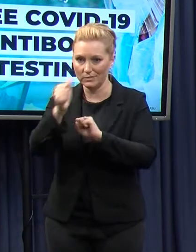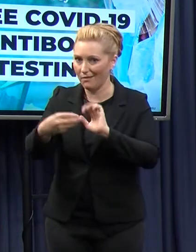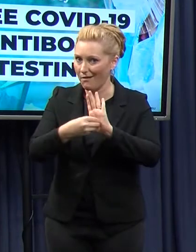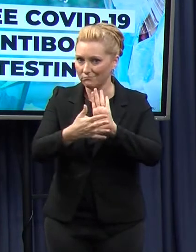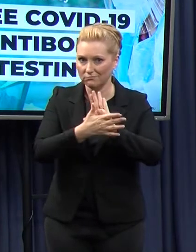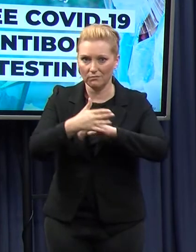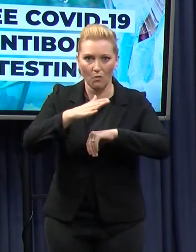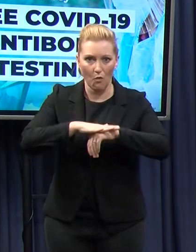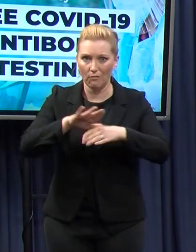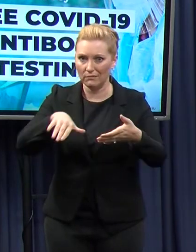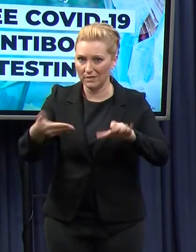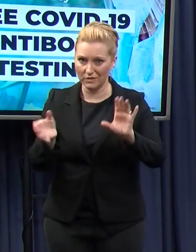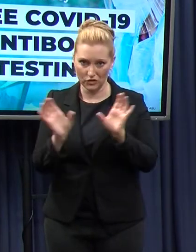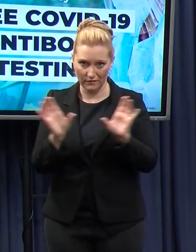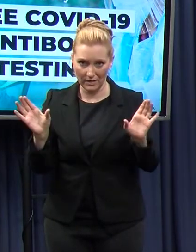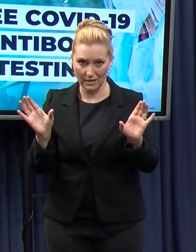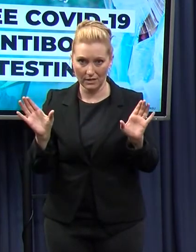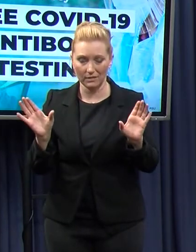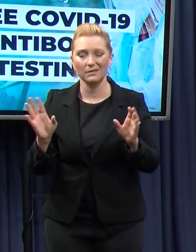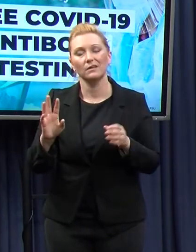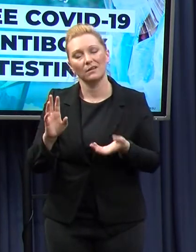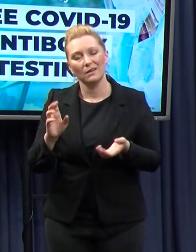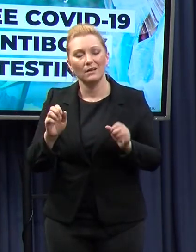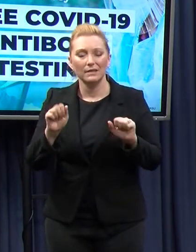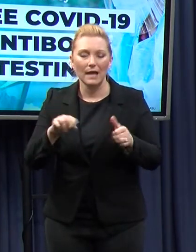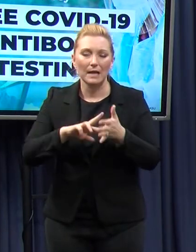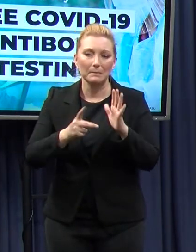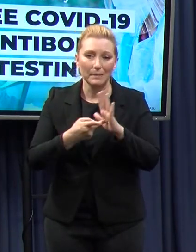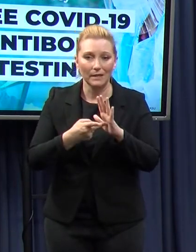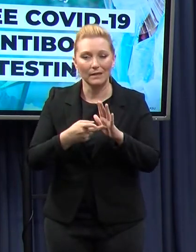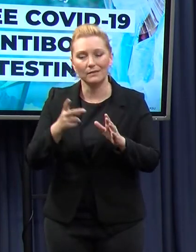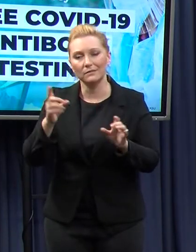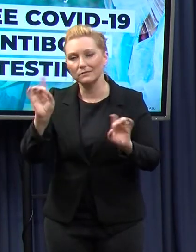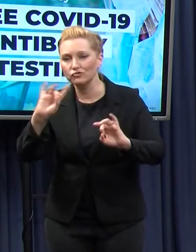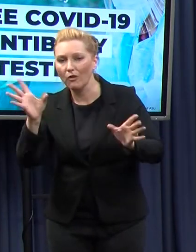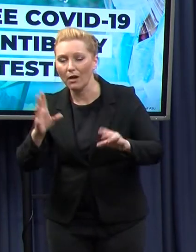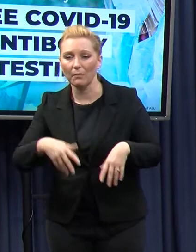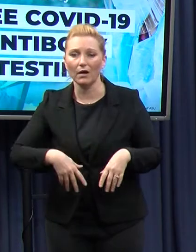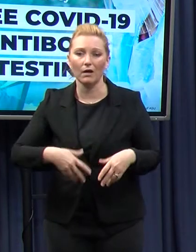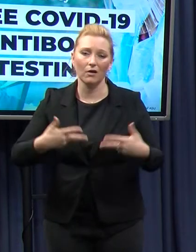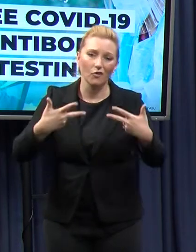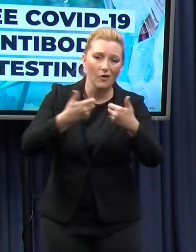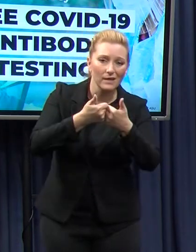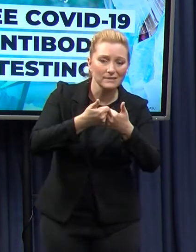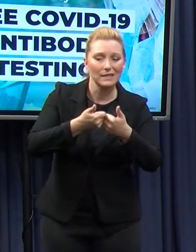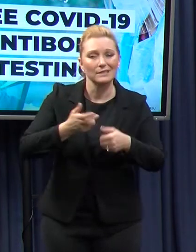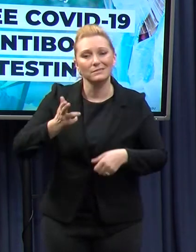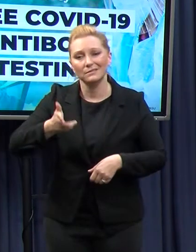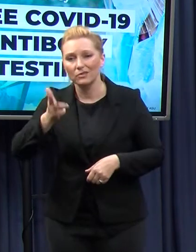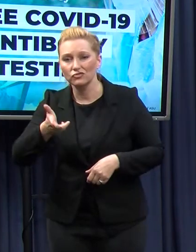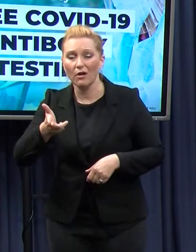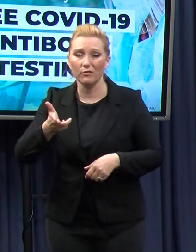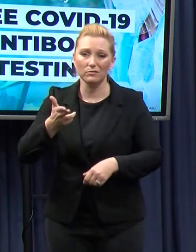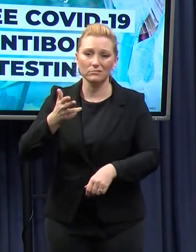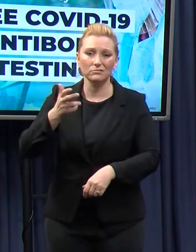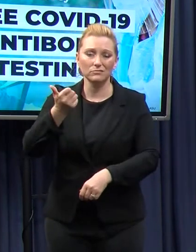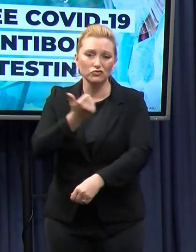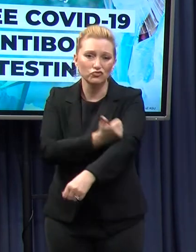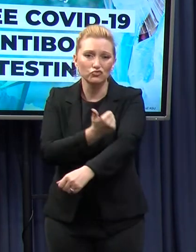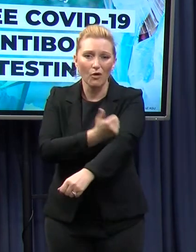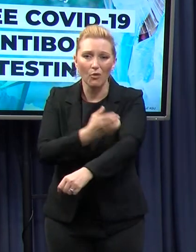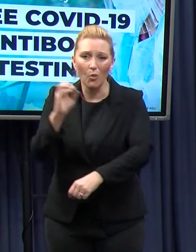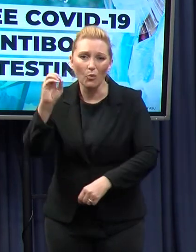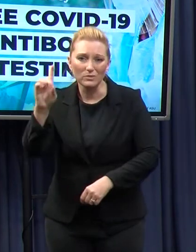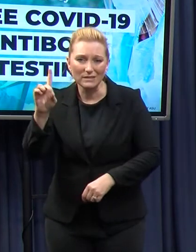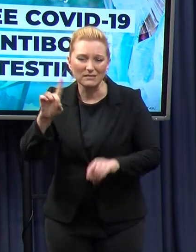certificate. These account for things like trauma, car accidents, gunshot wounds, and even drug overdoses. Data